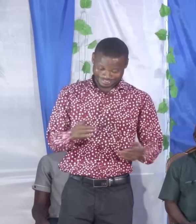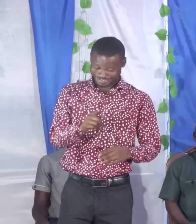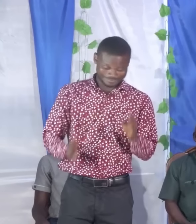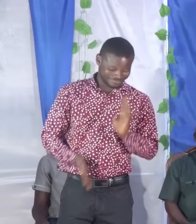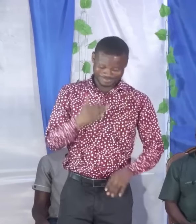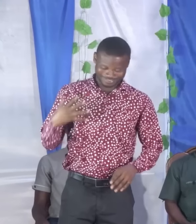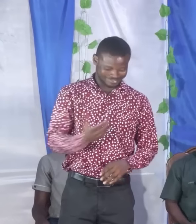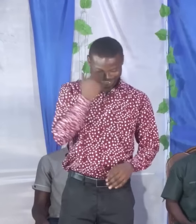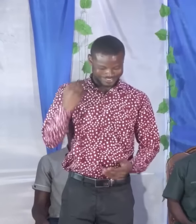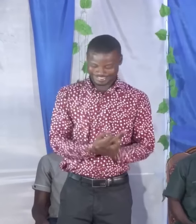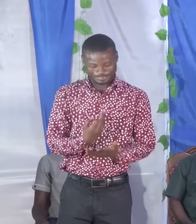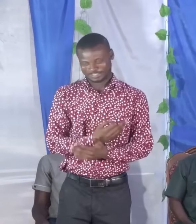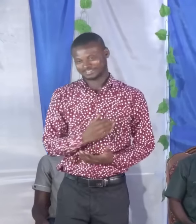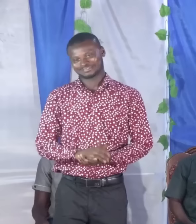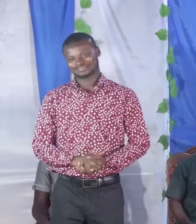ye guso